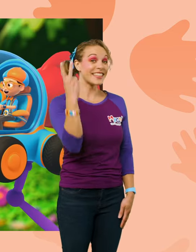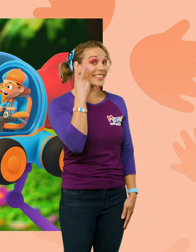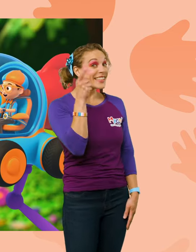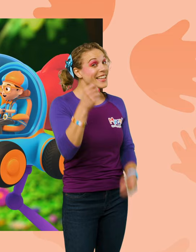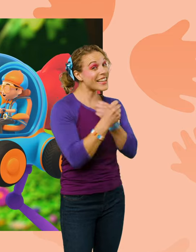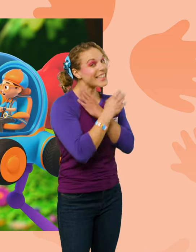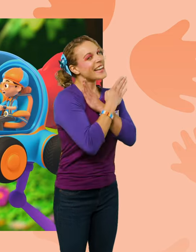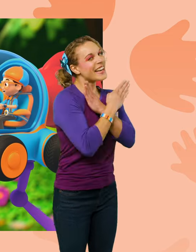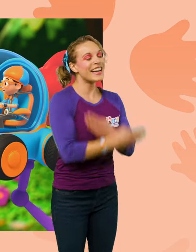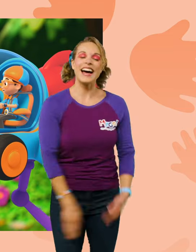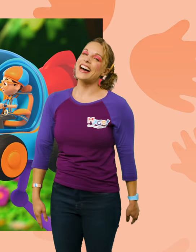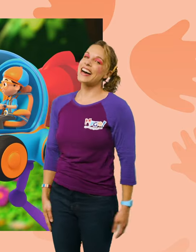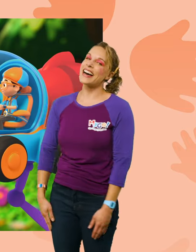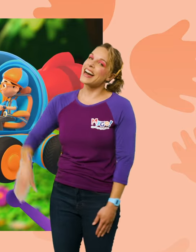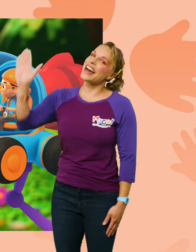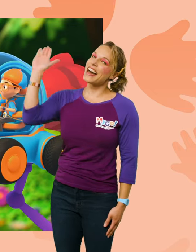Okay, see ya, Blippi!